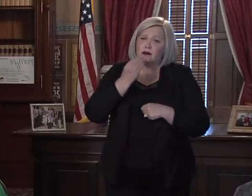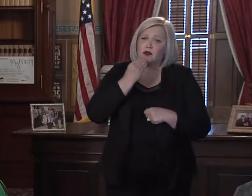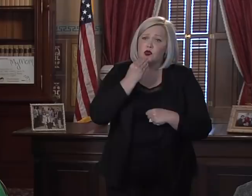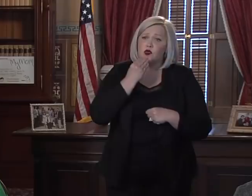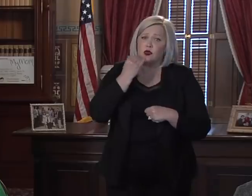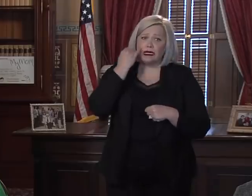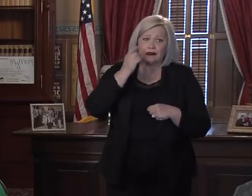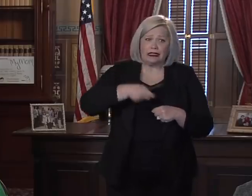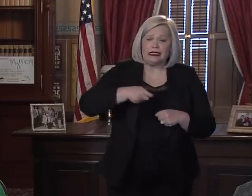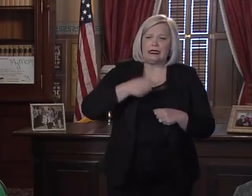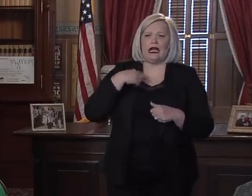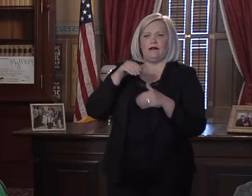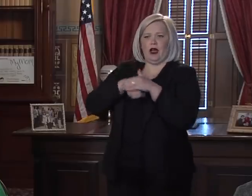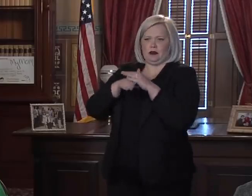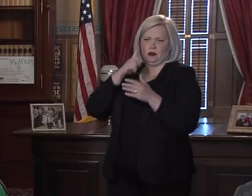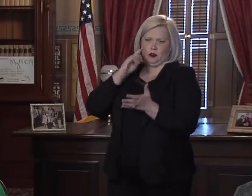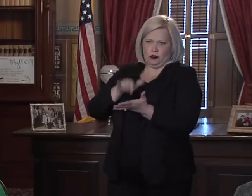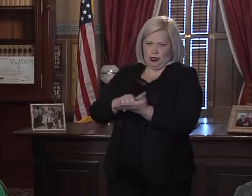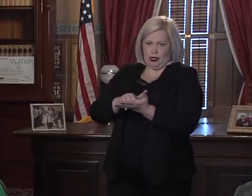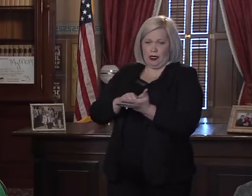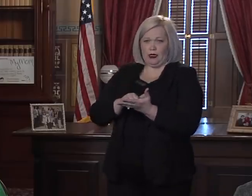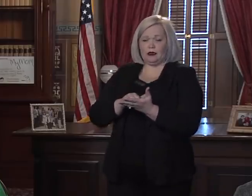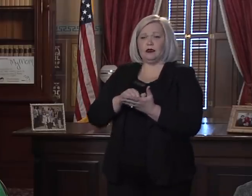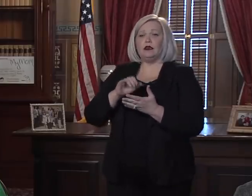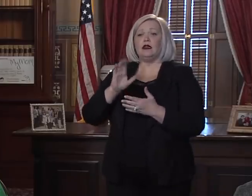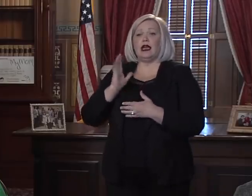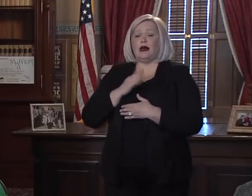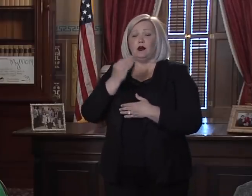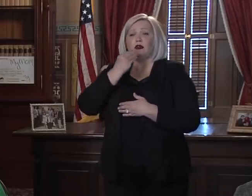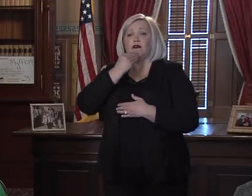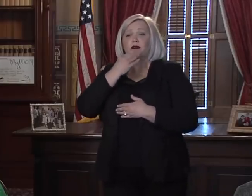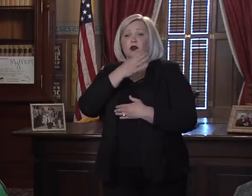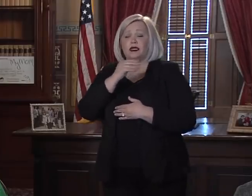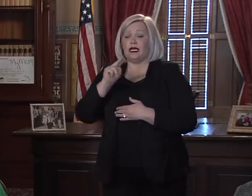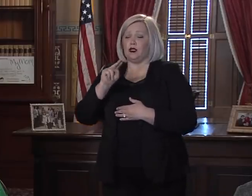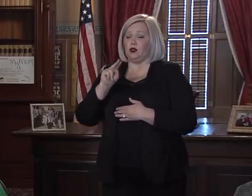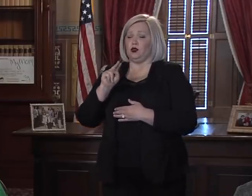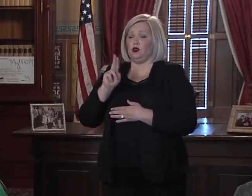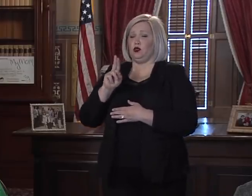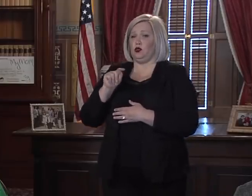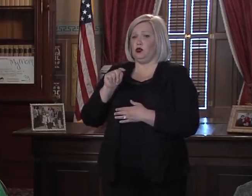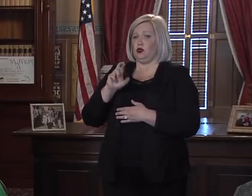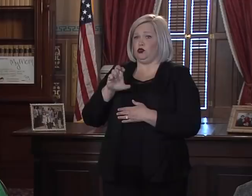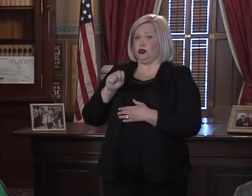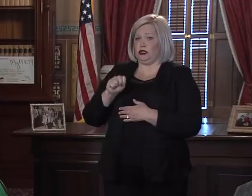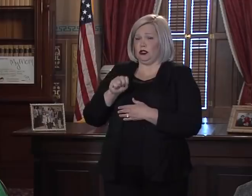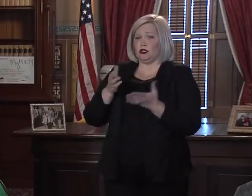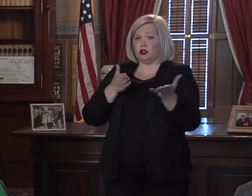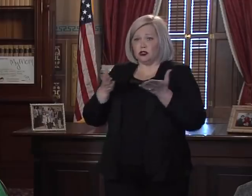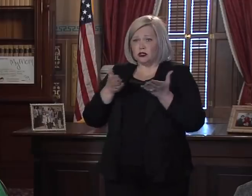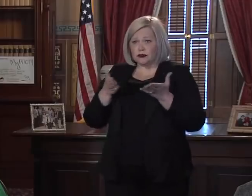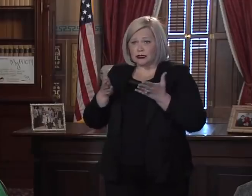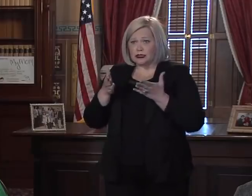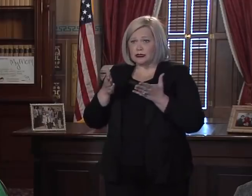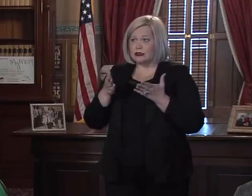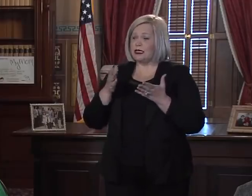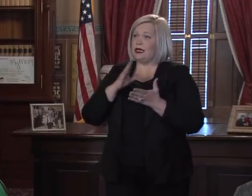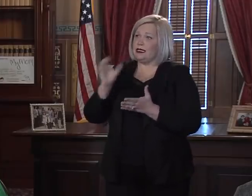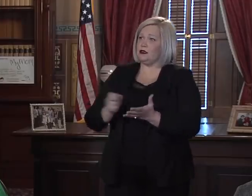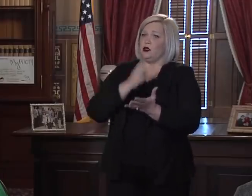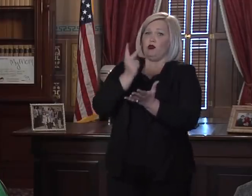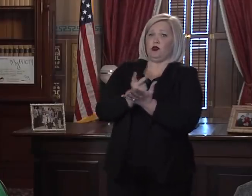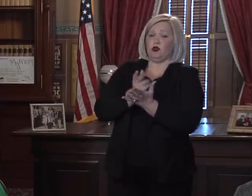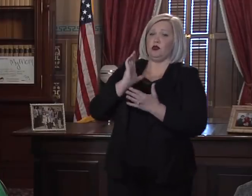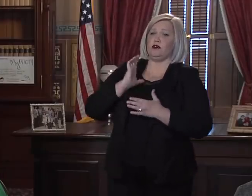it. The USDA's Food and Nutrition Services has approved Michigan's plan to provide